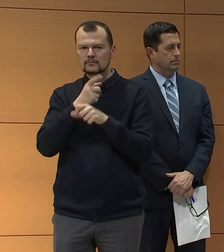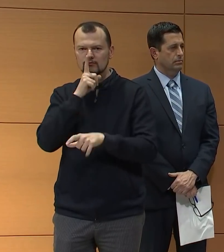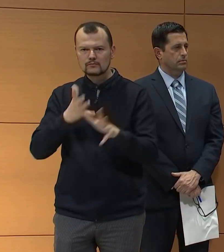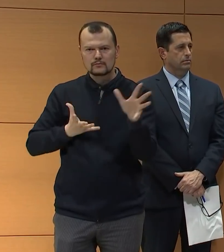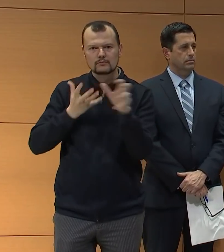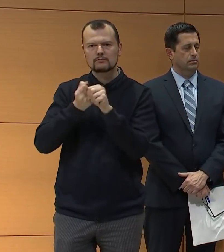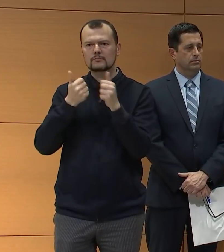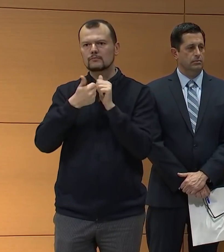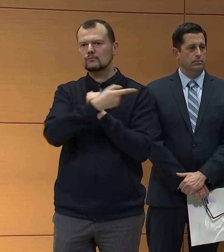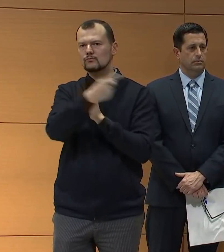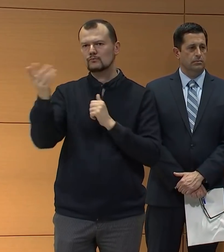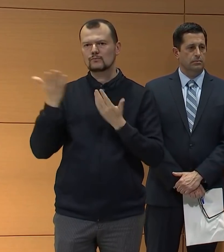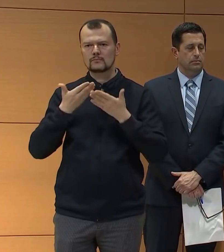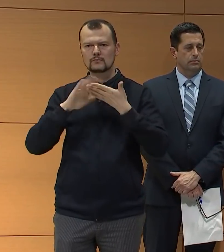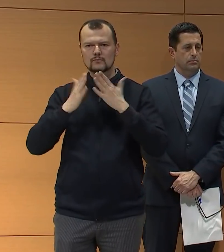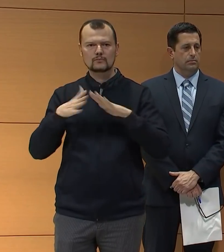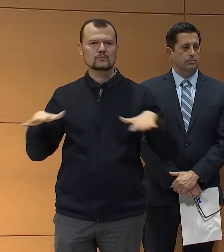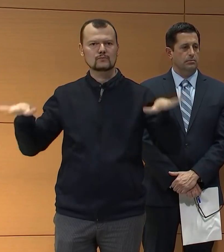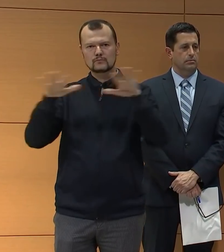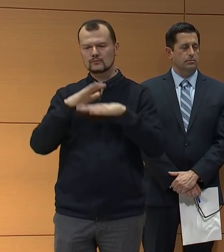website, www.fcps.edu.